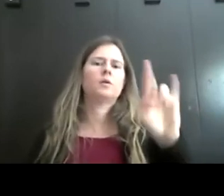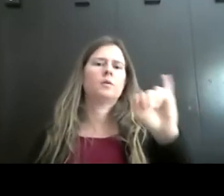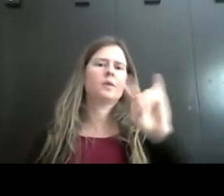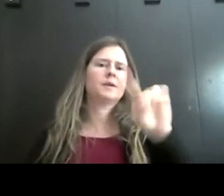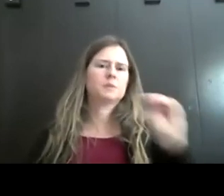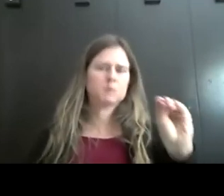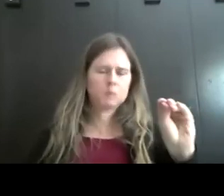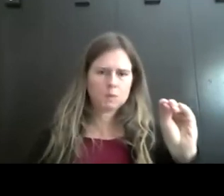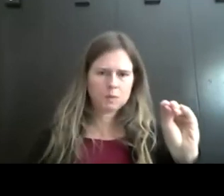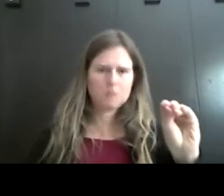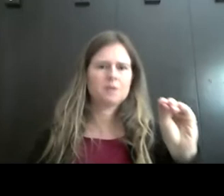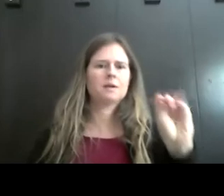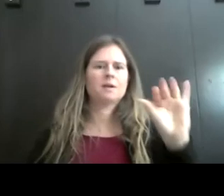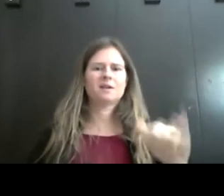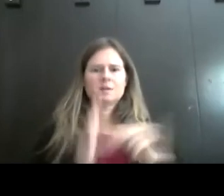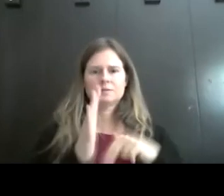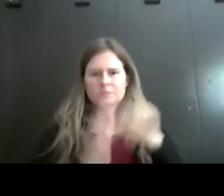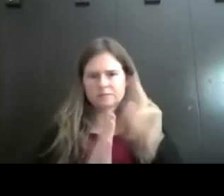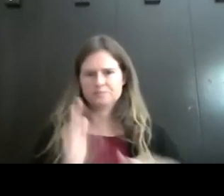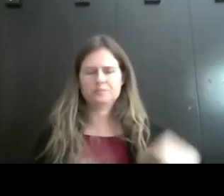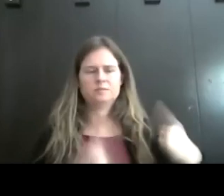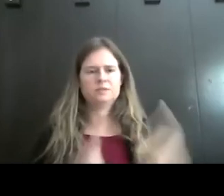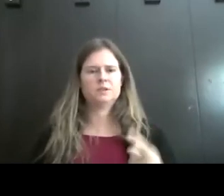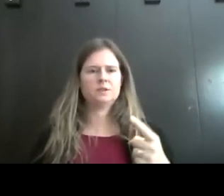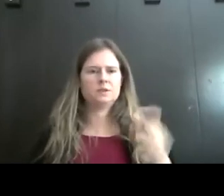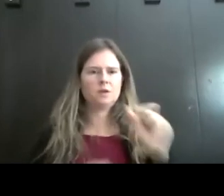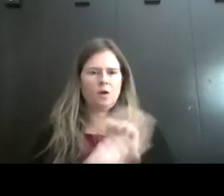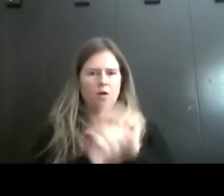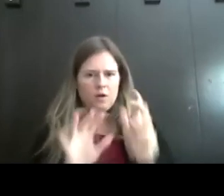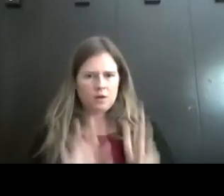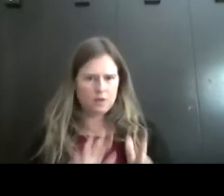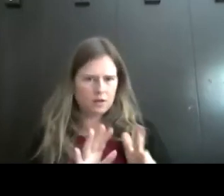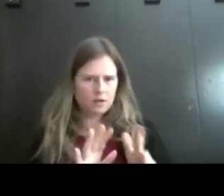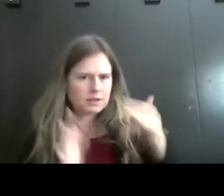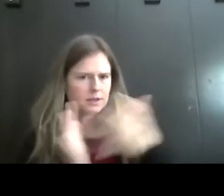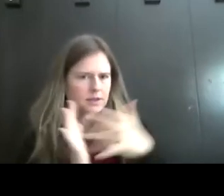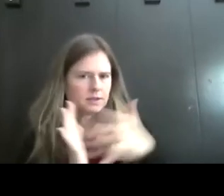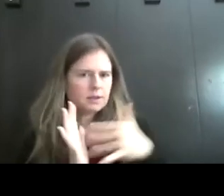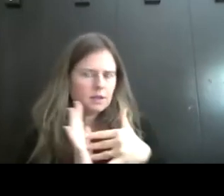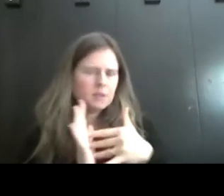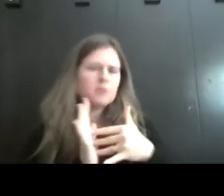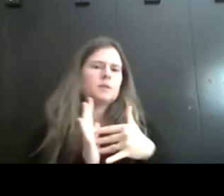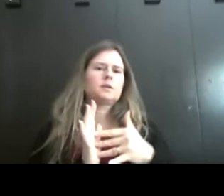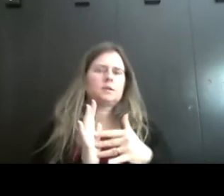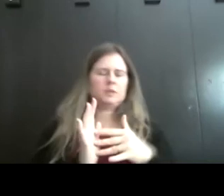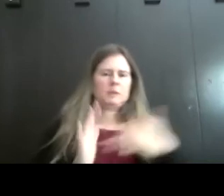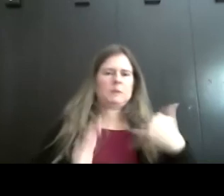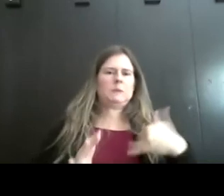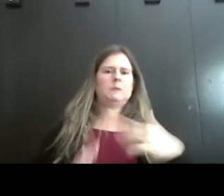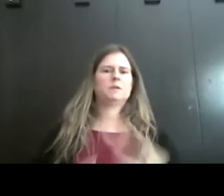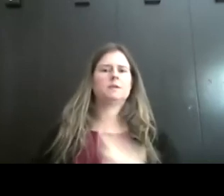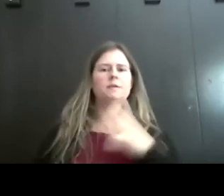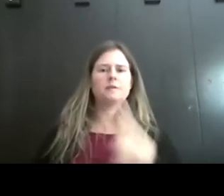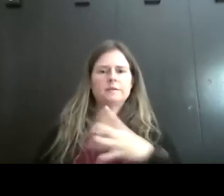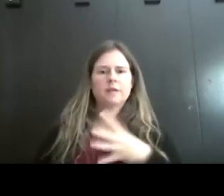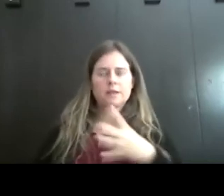that archaeologists, not the Chumash people, that's what archaeologists and anthropologists say about our rock art. And